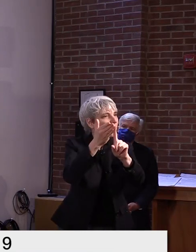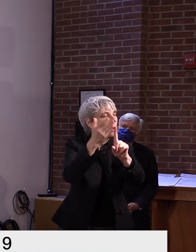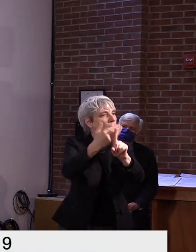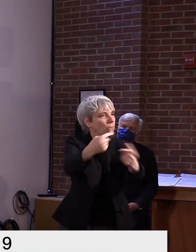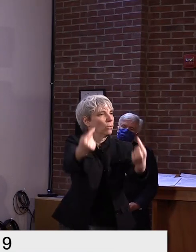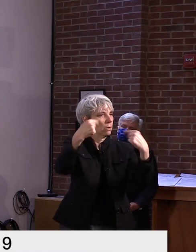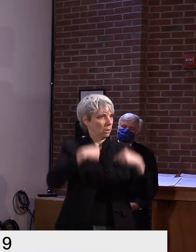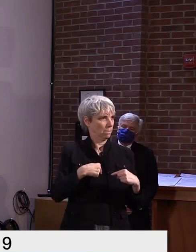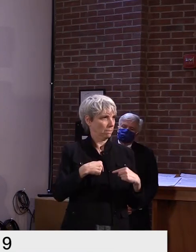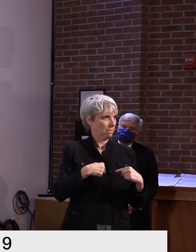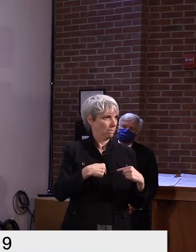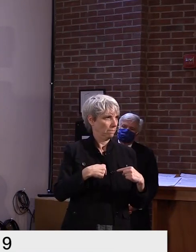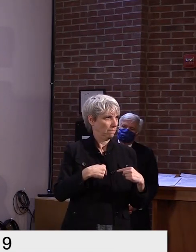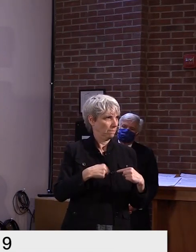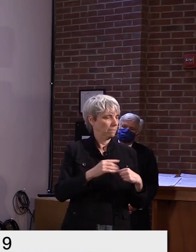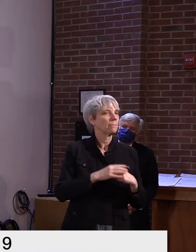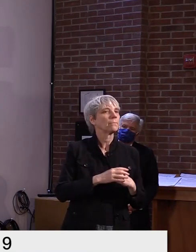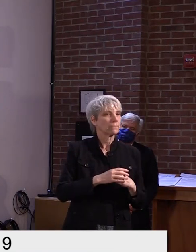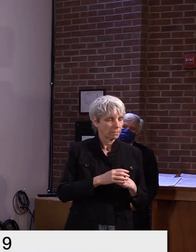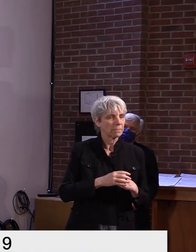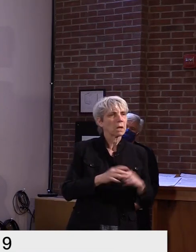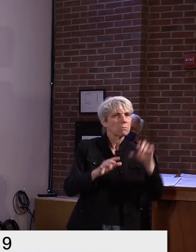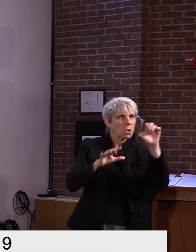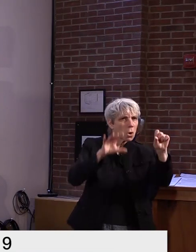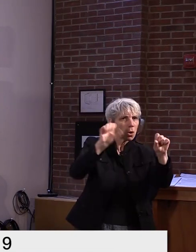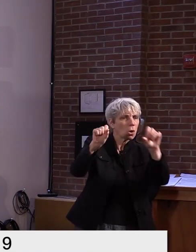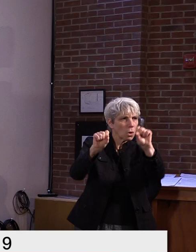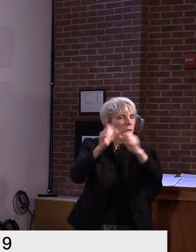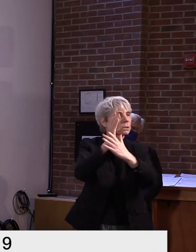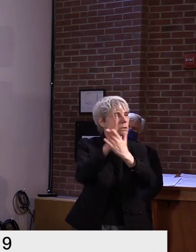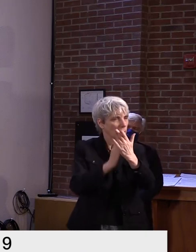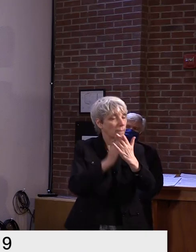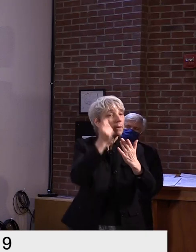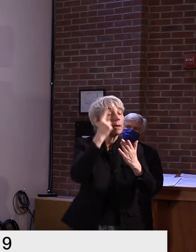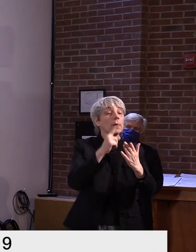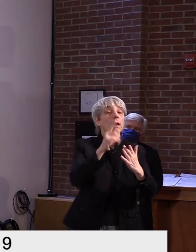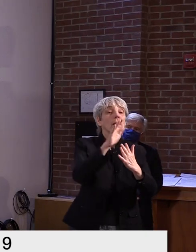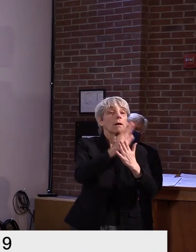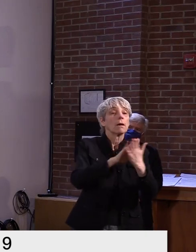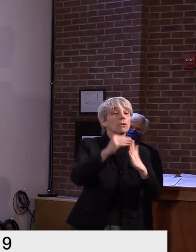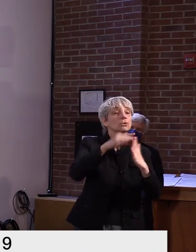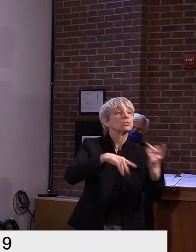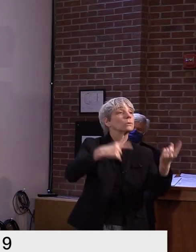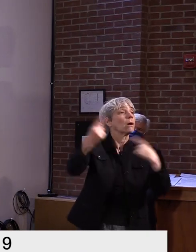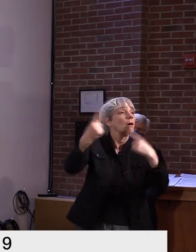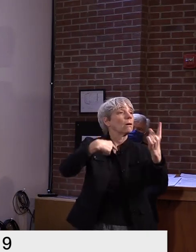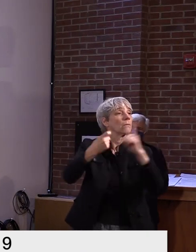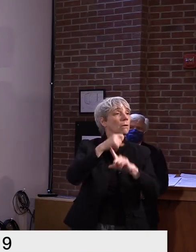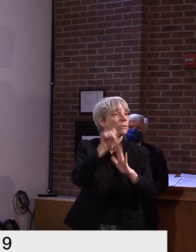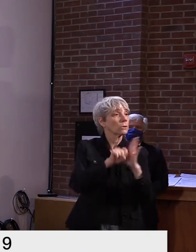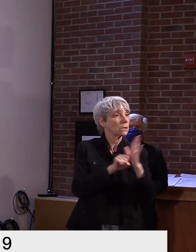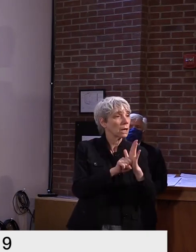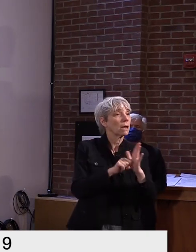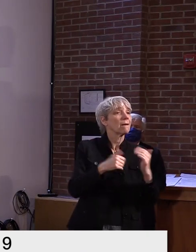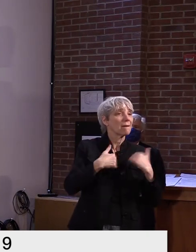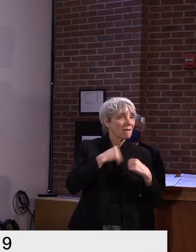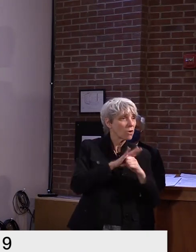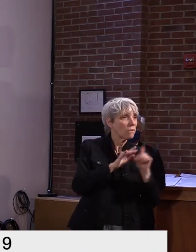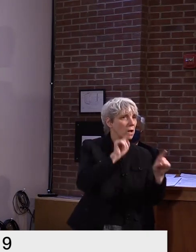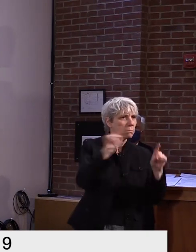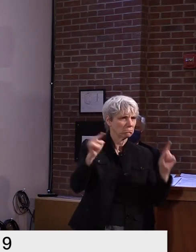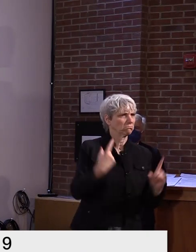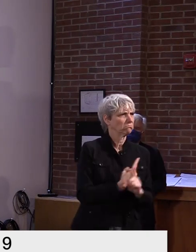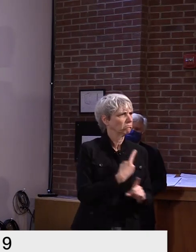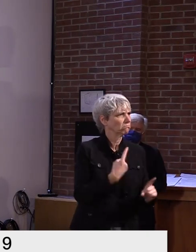said before, the occurrence of new cases from students arriving from out of state is expected, which is why we've had these months